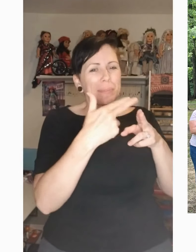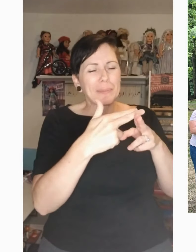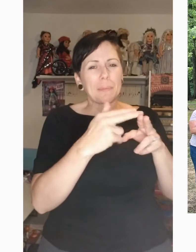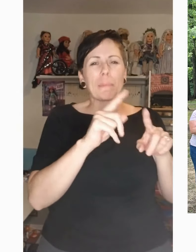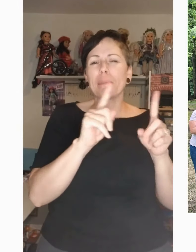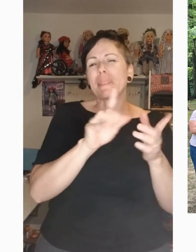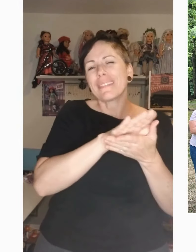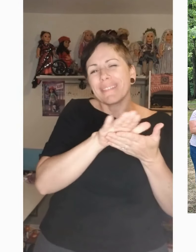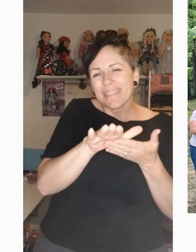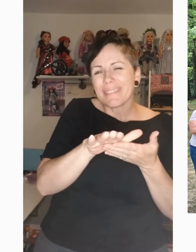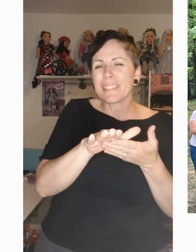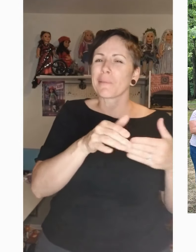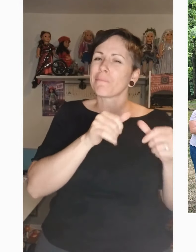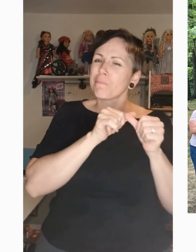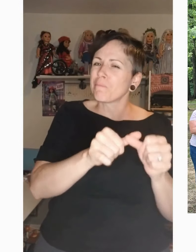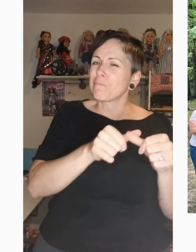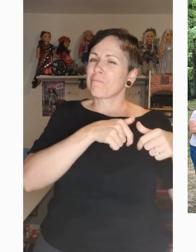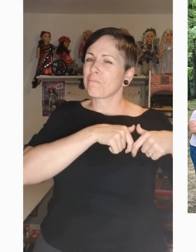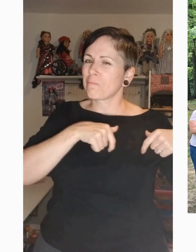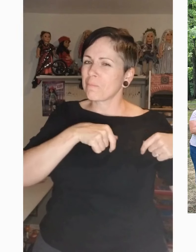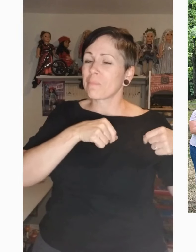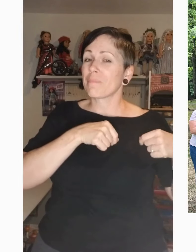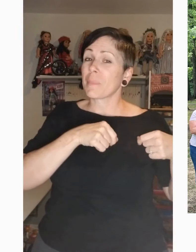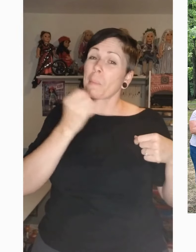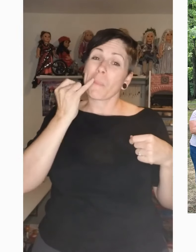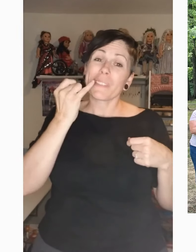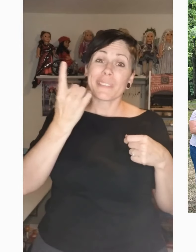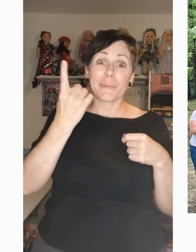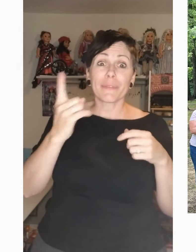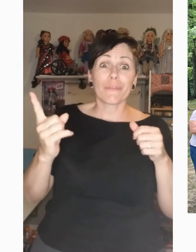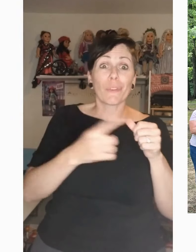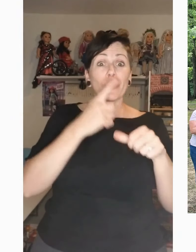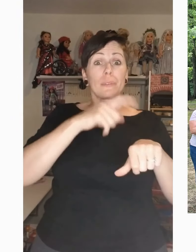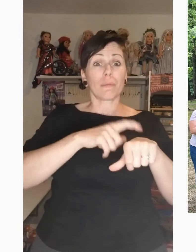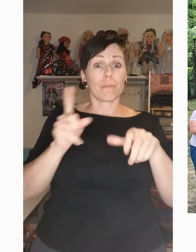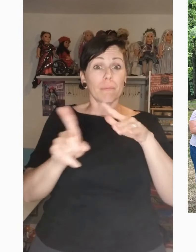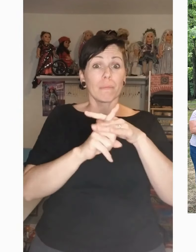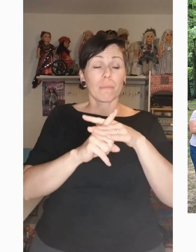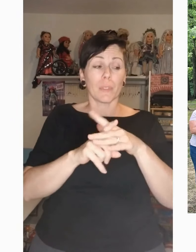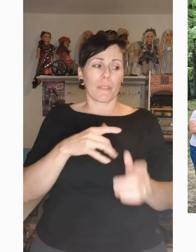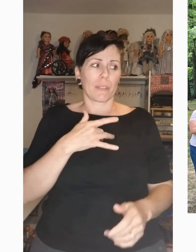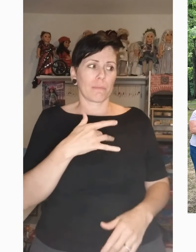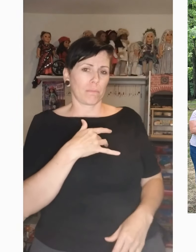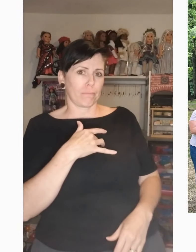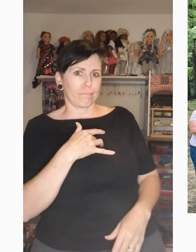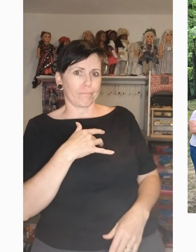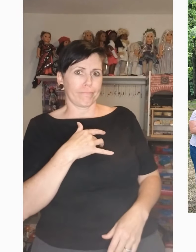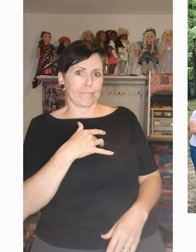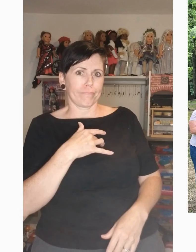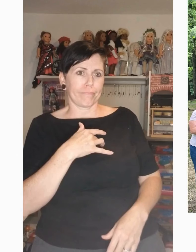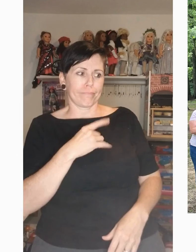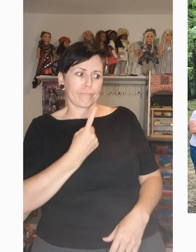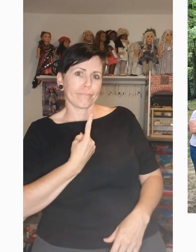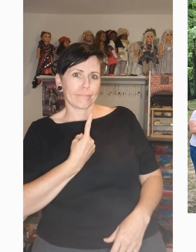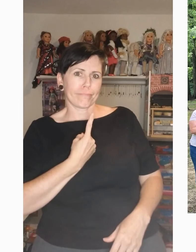think it's always nice that way. If there is someone new, they don't feel awkward not knowing people's names and they don't feel like an outsider. So we